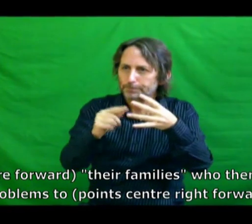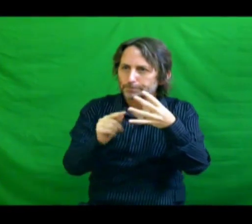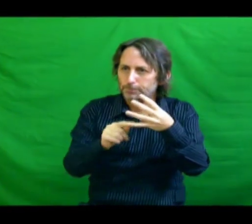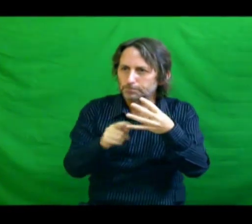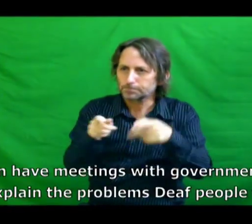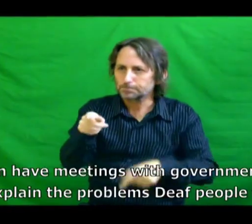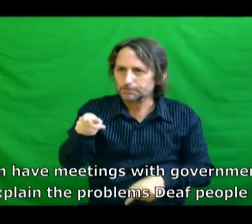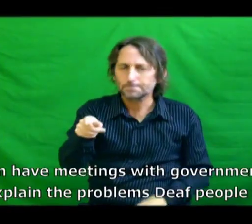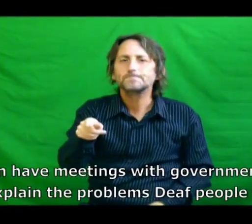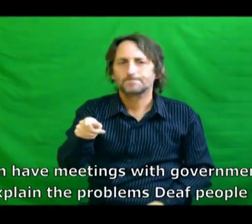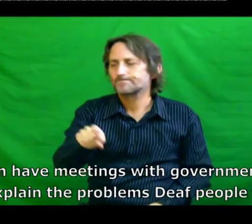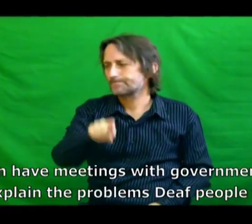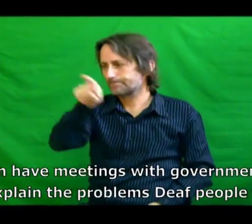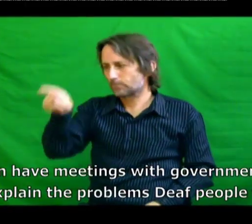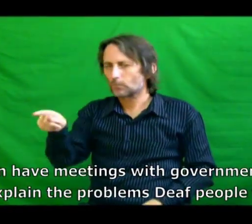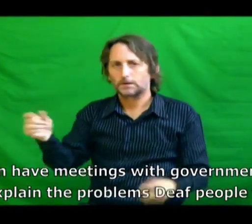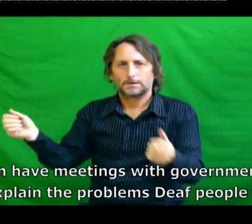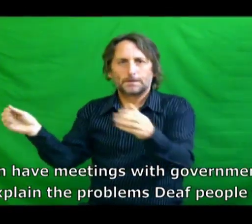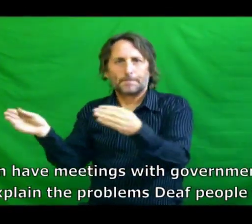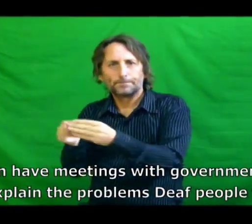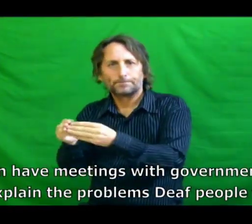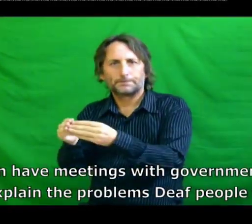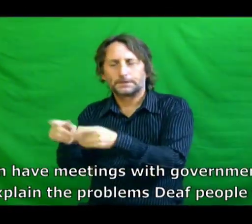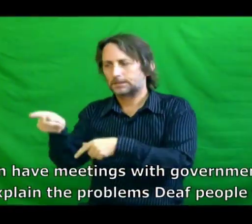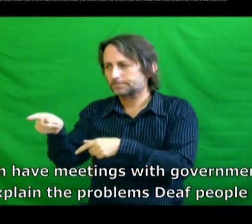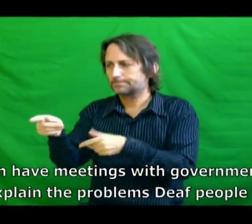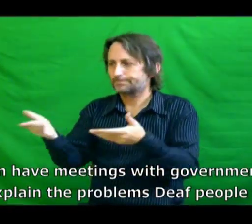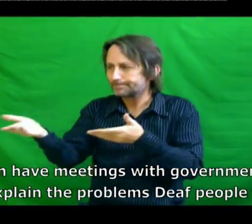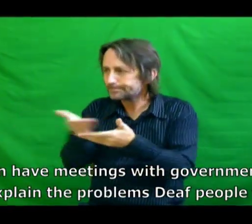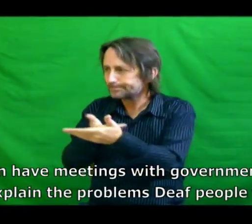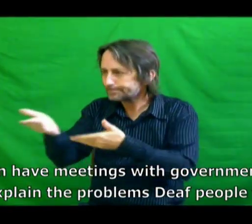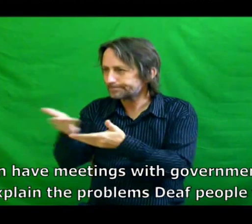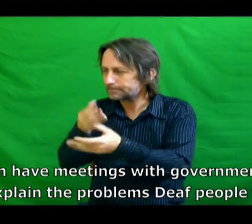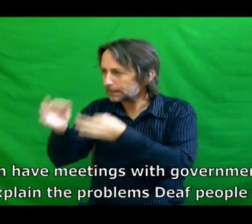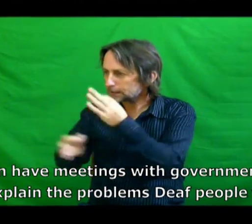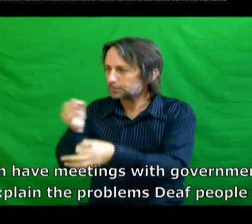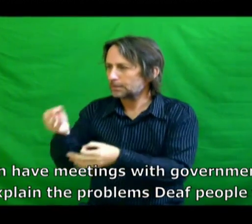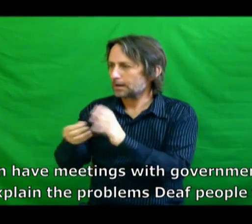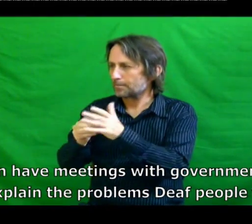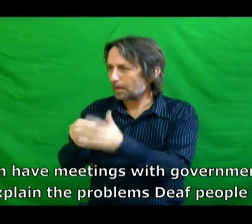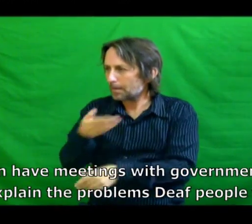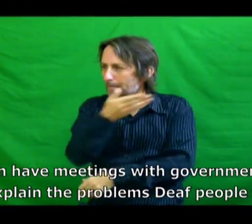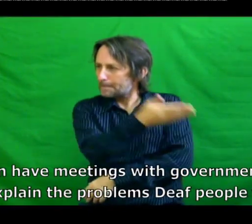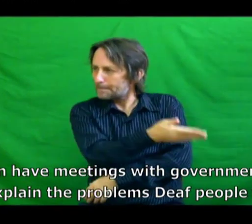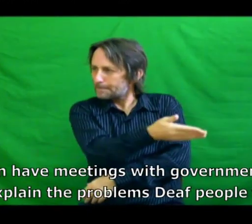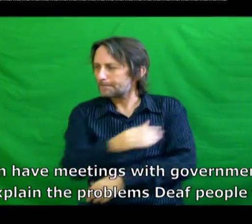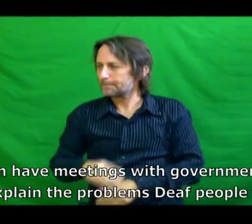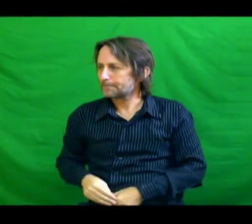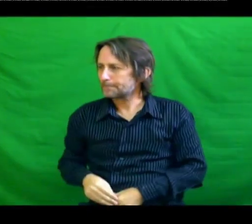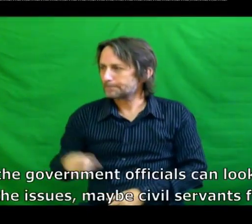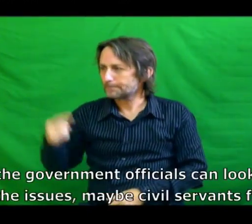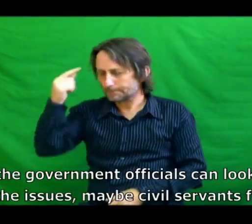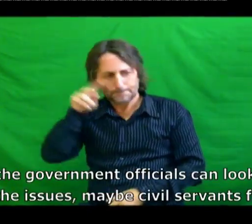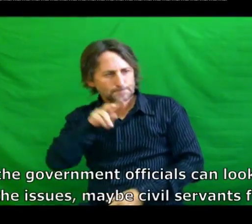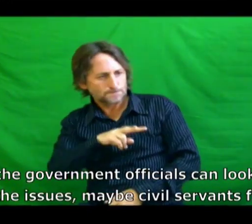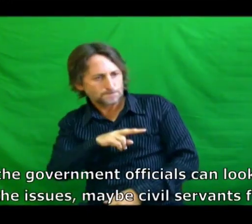have meetings with government and explain the problems deaf people face. The government officials can look at the issues, maybe